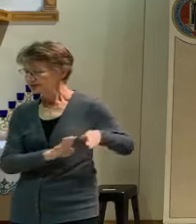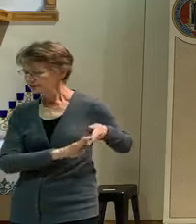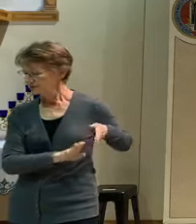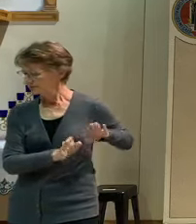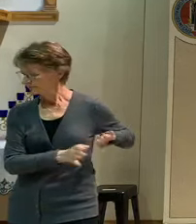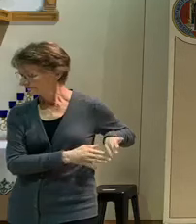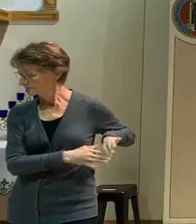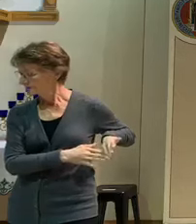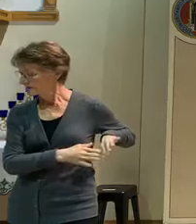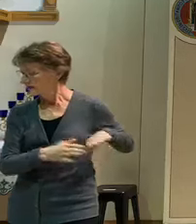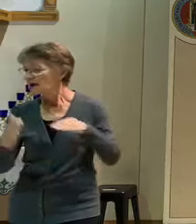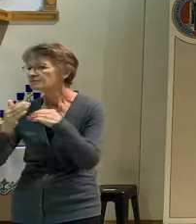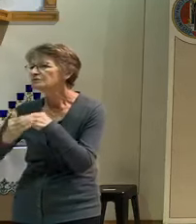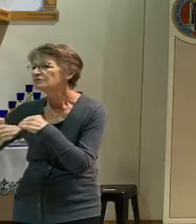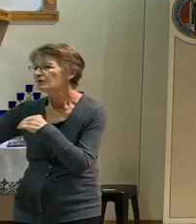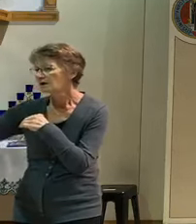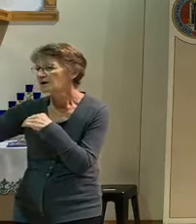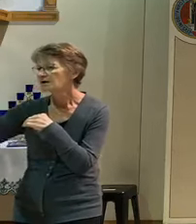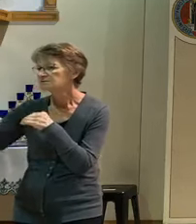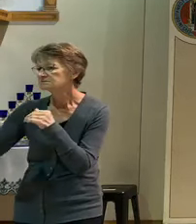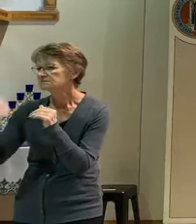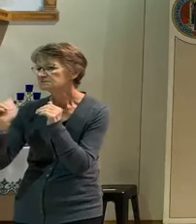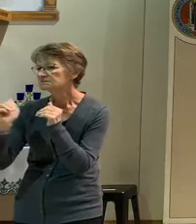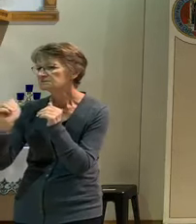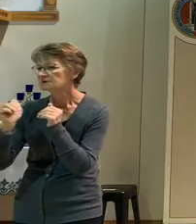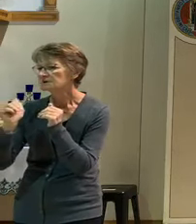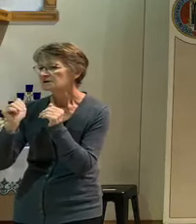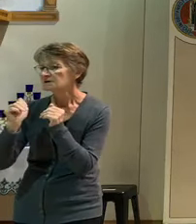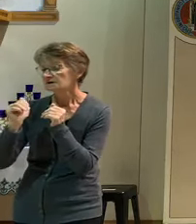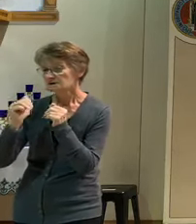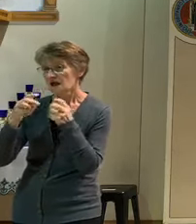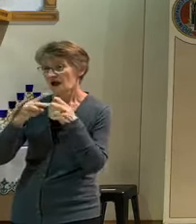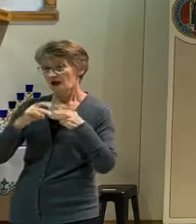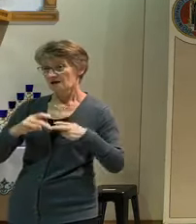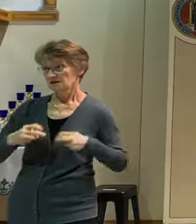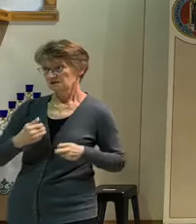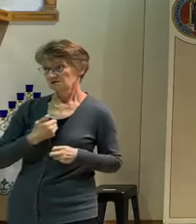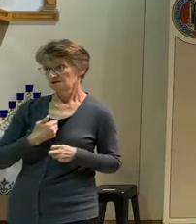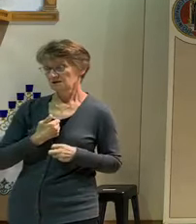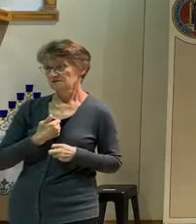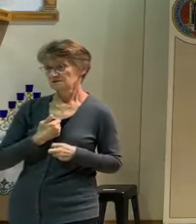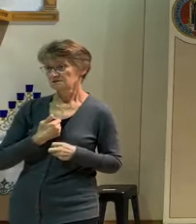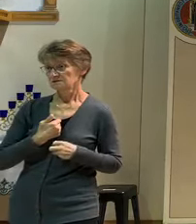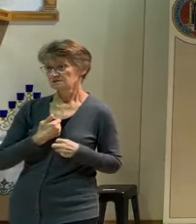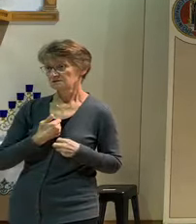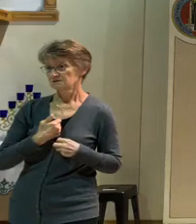do is we have to analyze ourselves. Bring our heart and our soul to God for